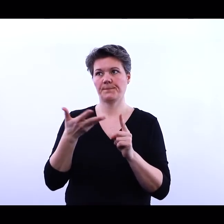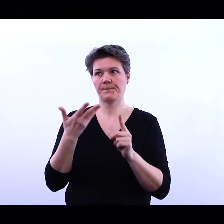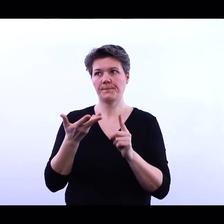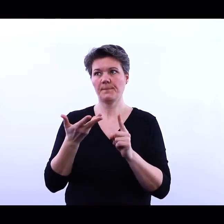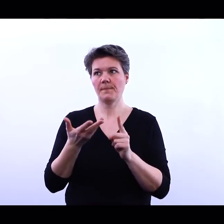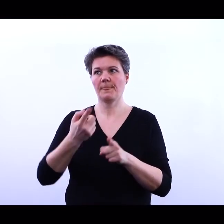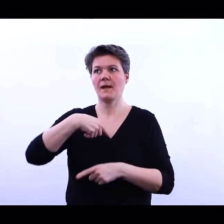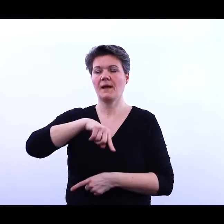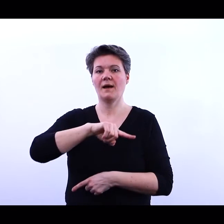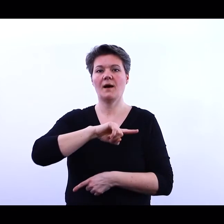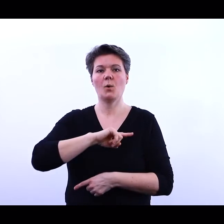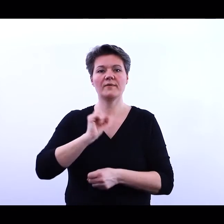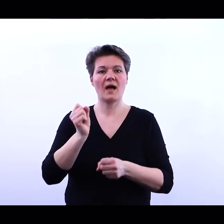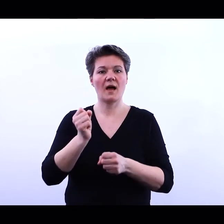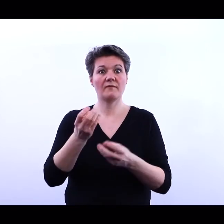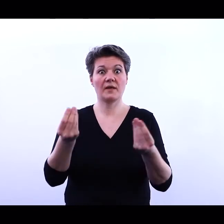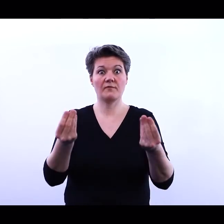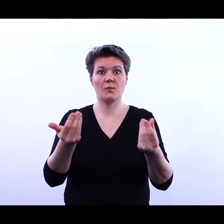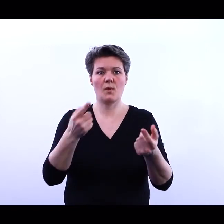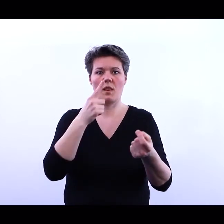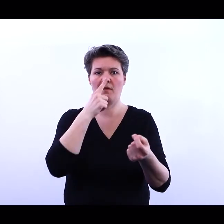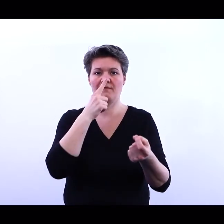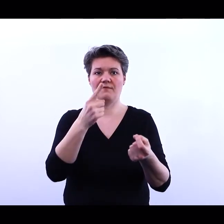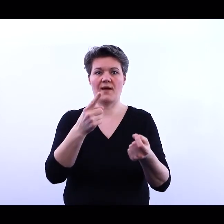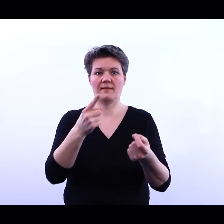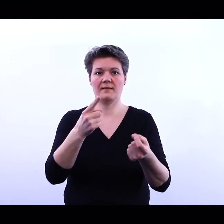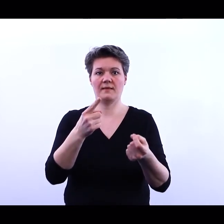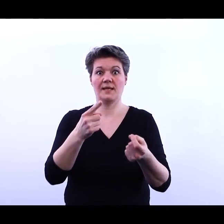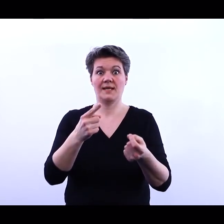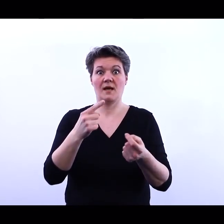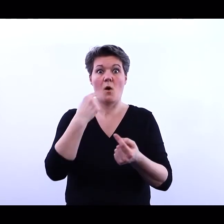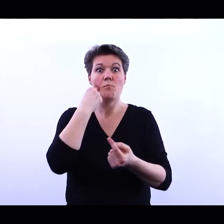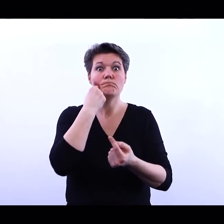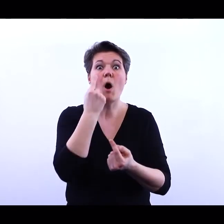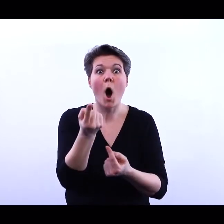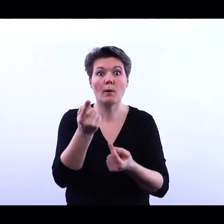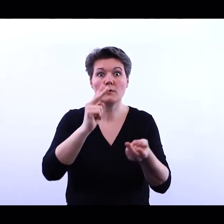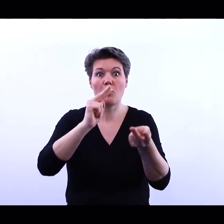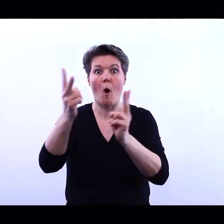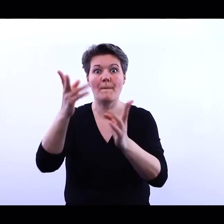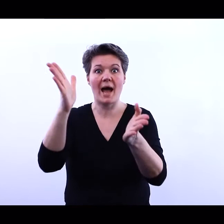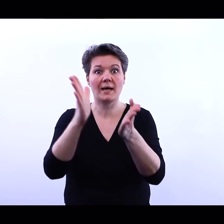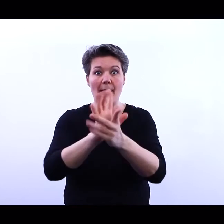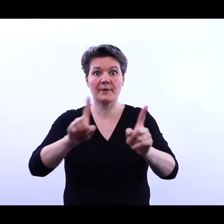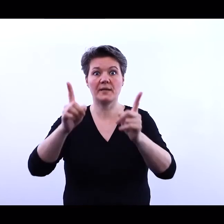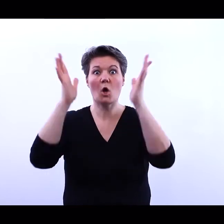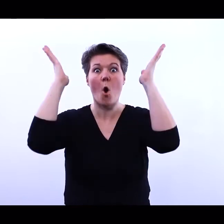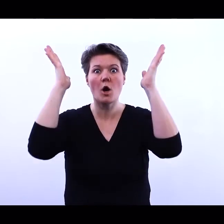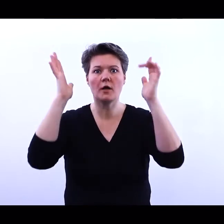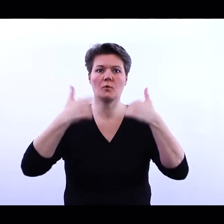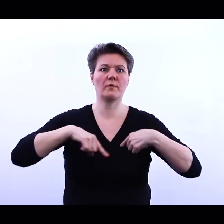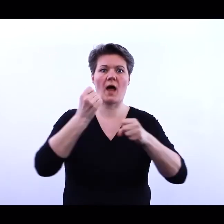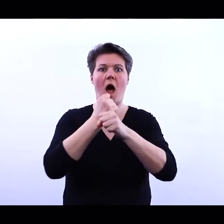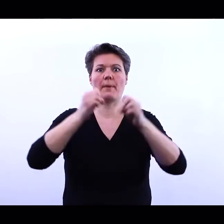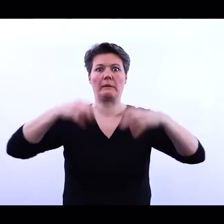our work will stop if the very next day there's not a email or a message.